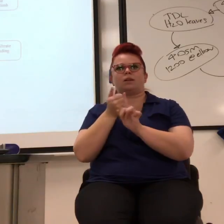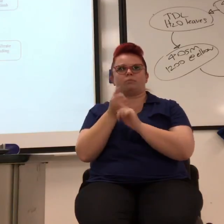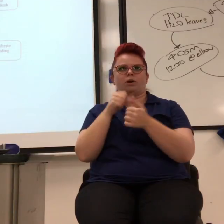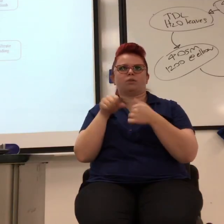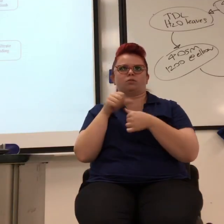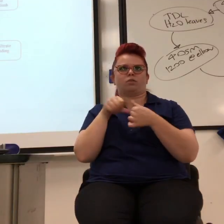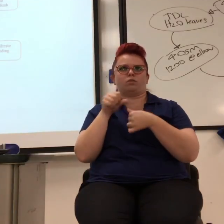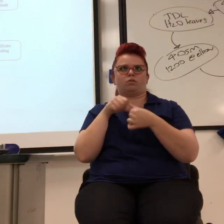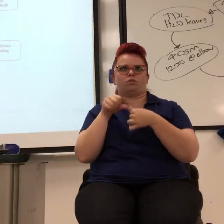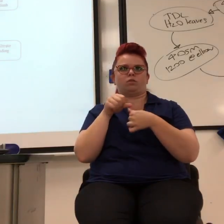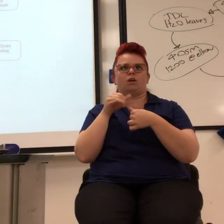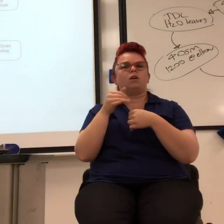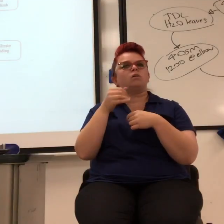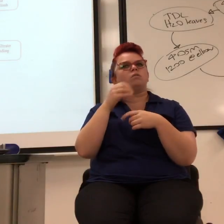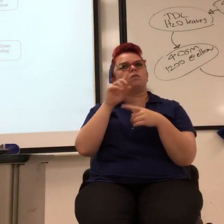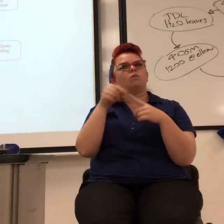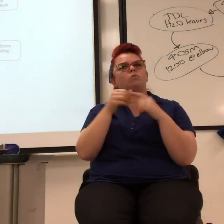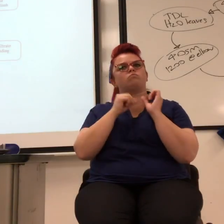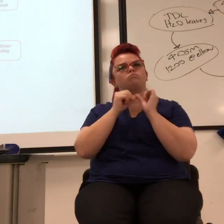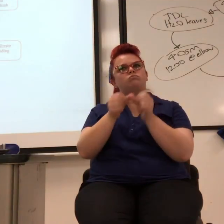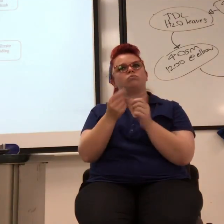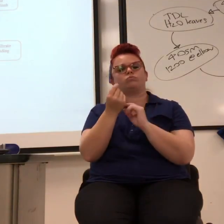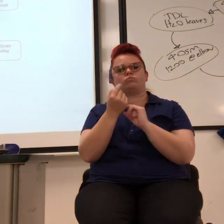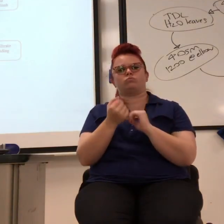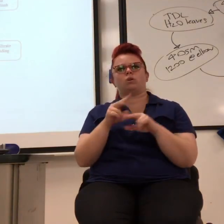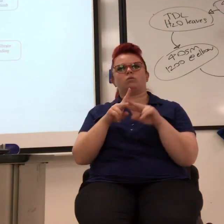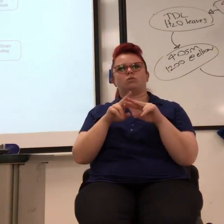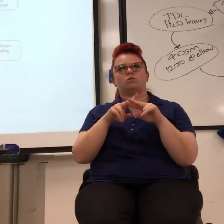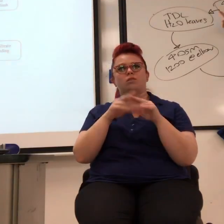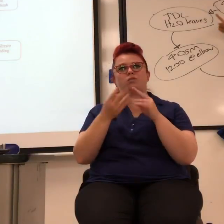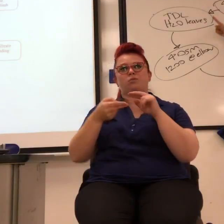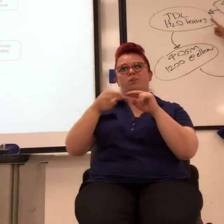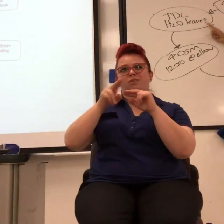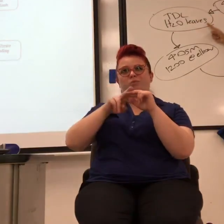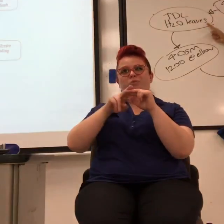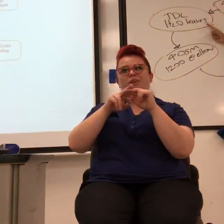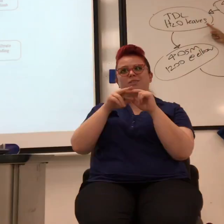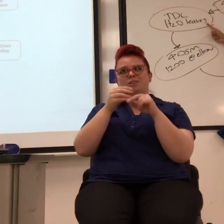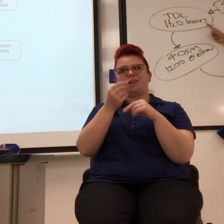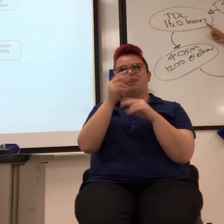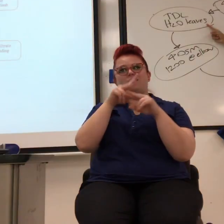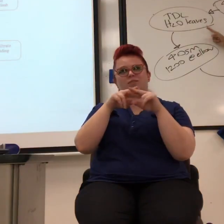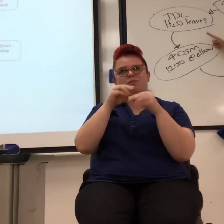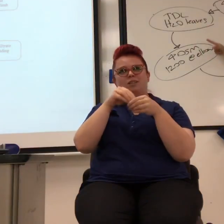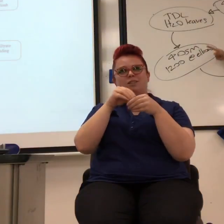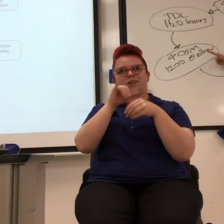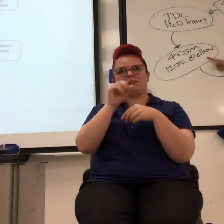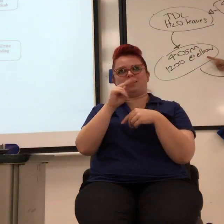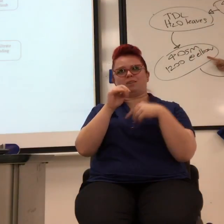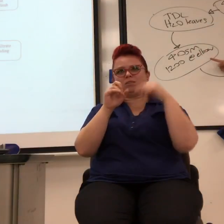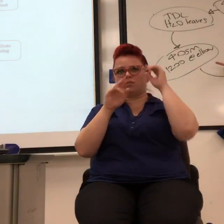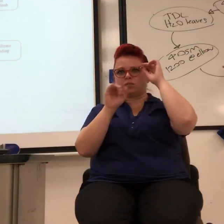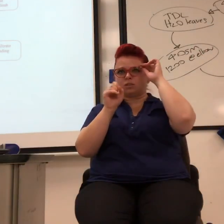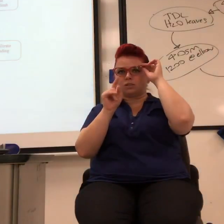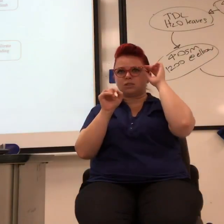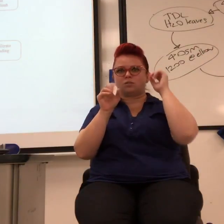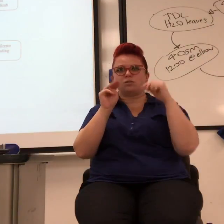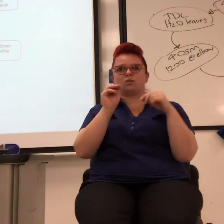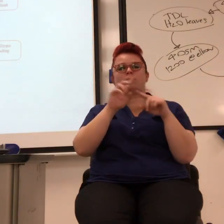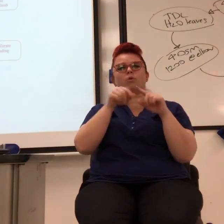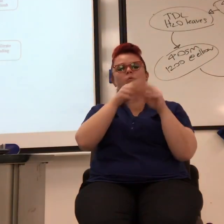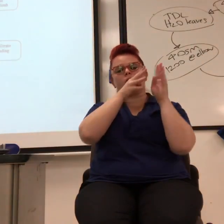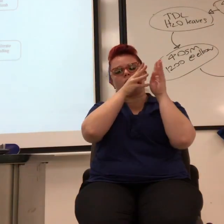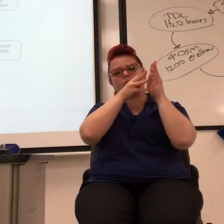As long as you keep pumping salt out, and you increase the saltiness in the medium, on the way down, more will leave. Okay, you're gonna get more salty in the